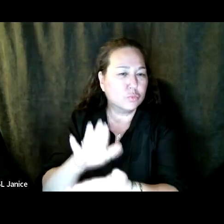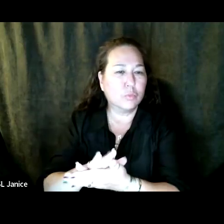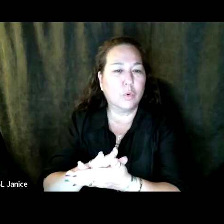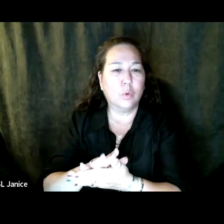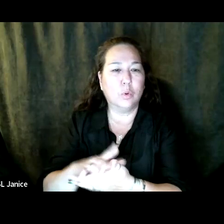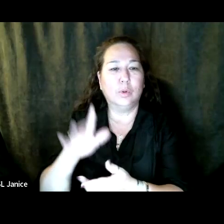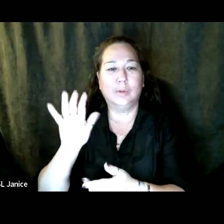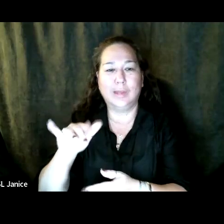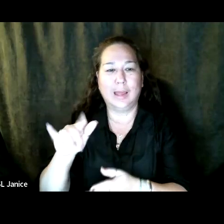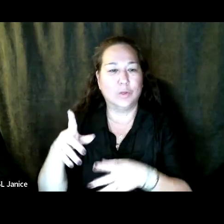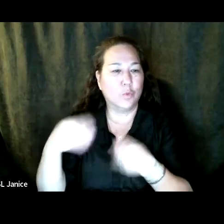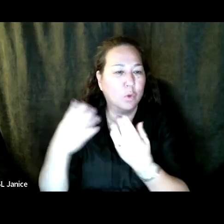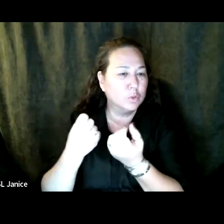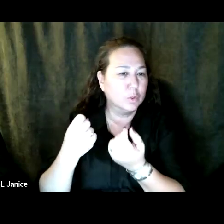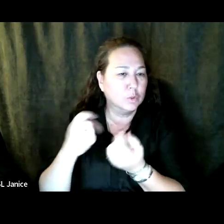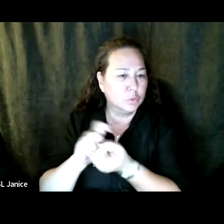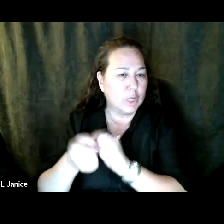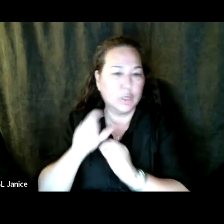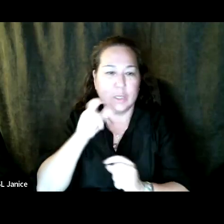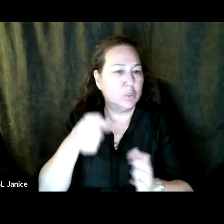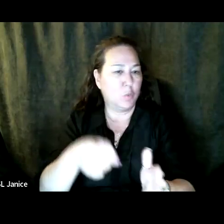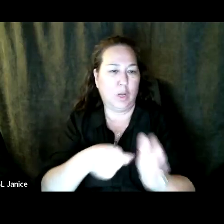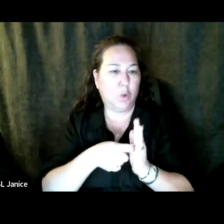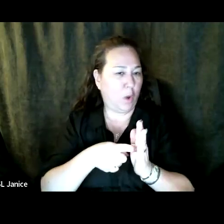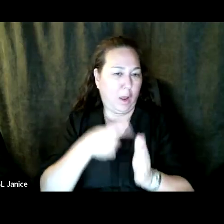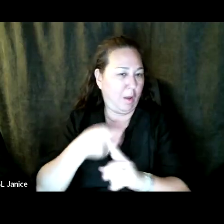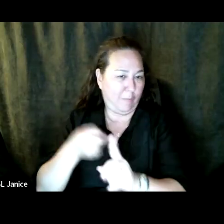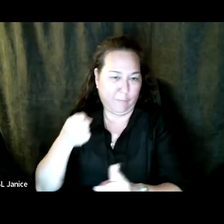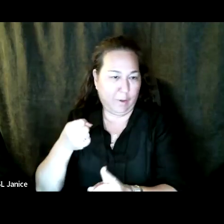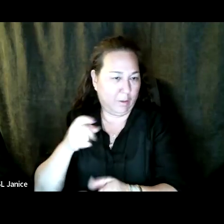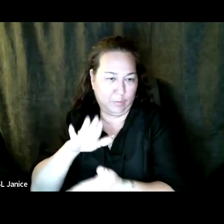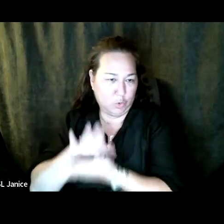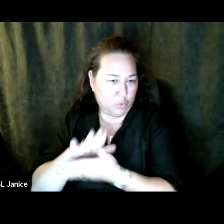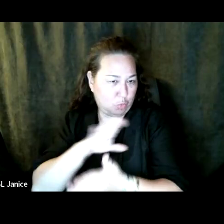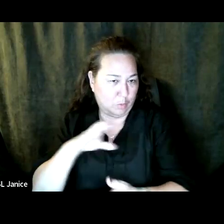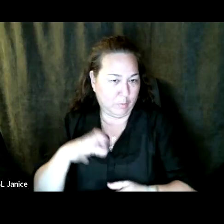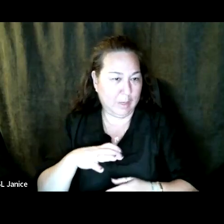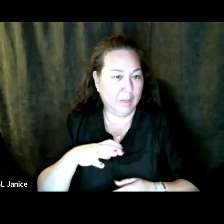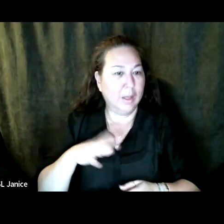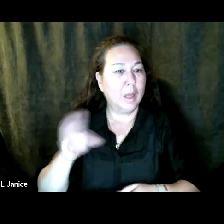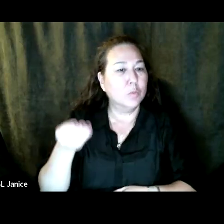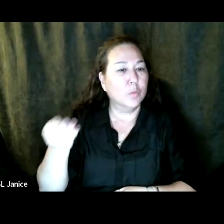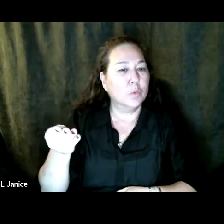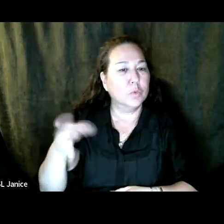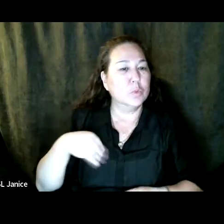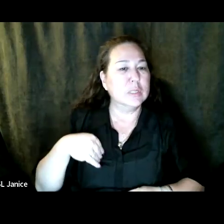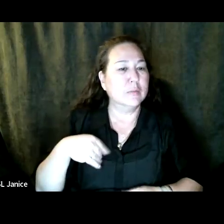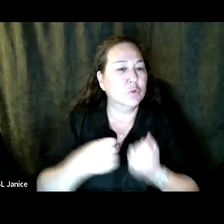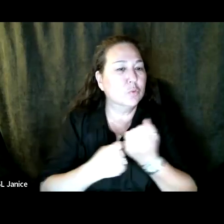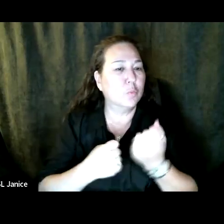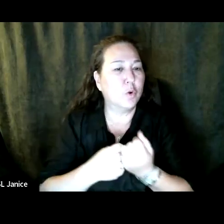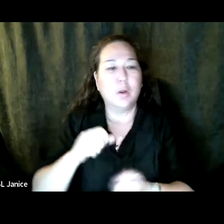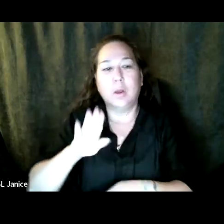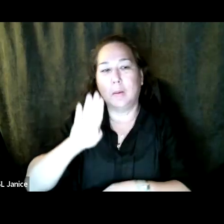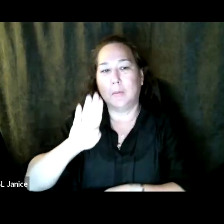the support of the Boston Teachers Union. The charter amendment would increase the maximum number of students at the school from its